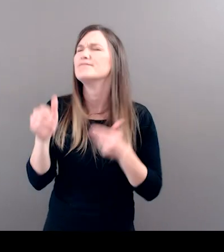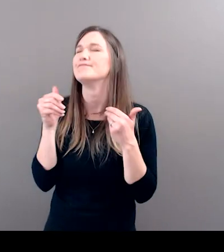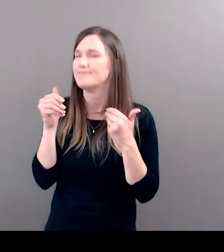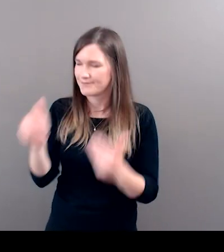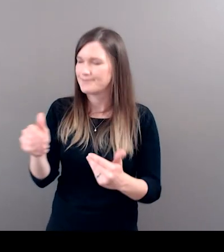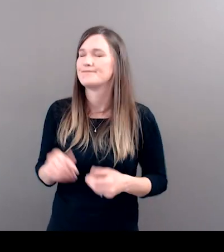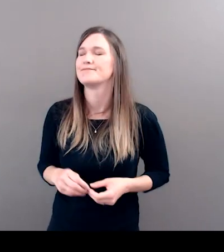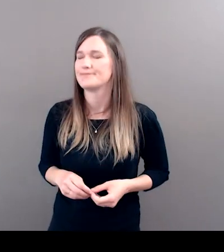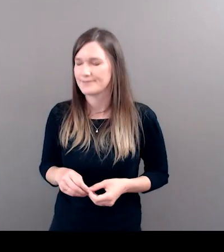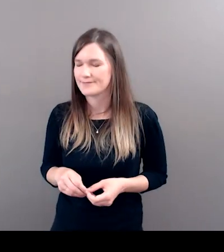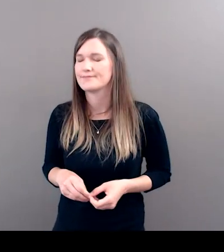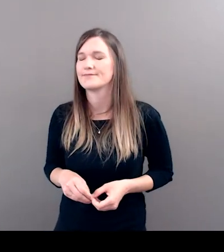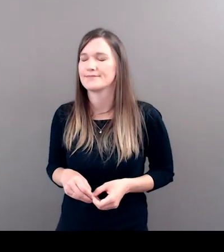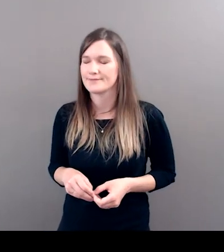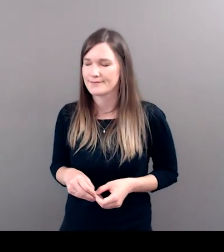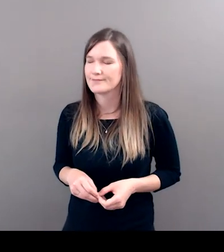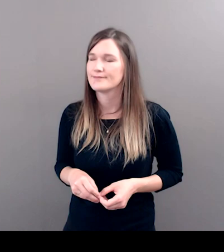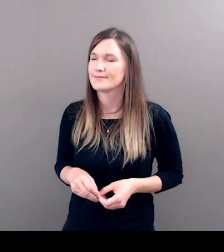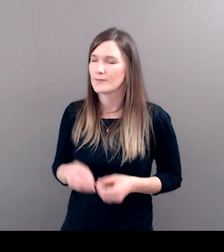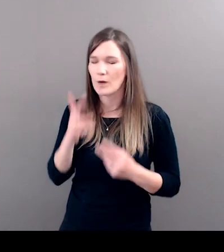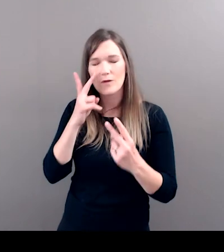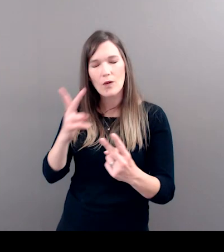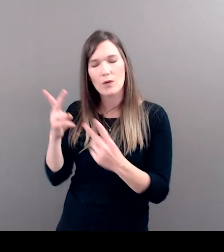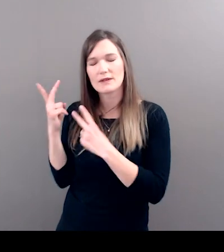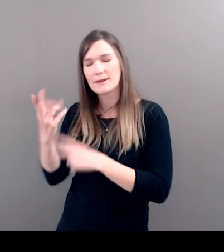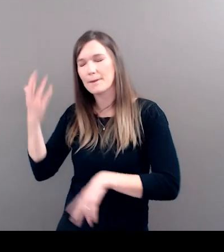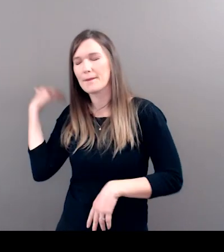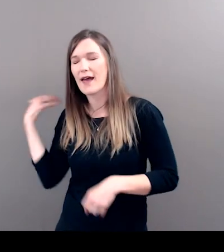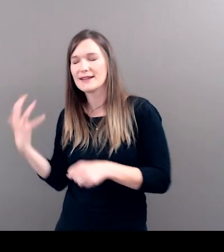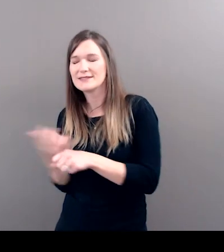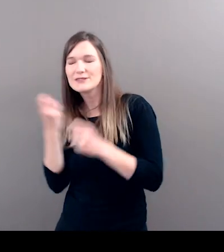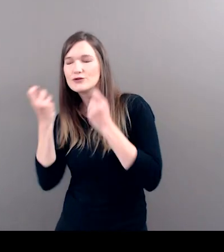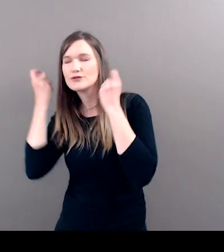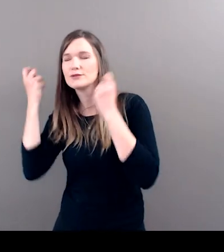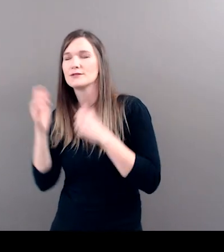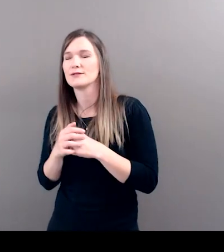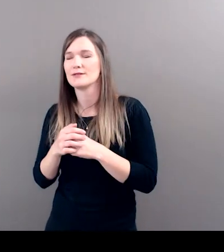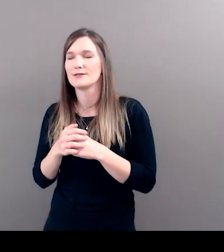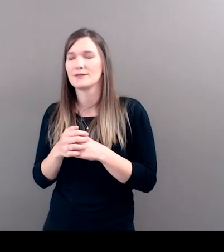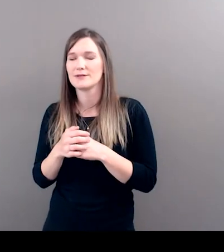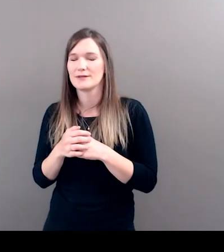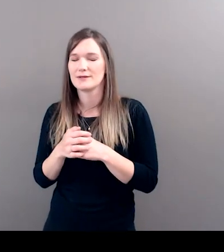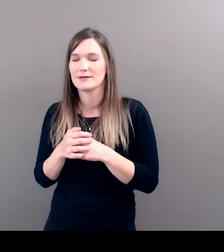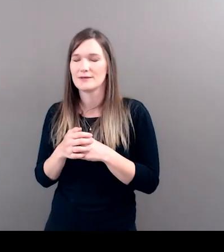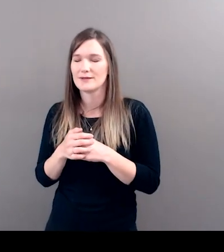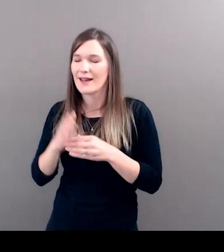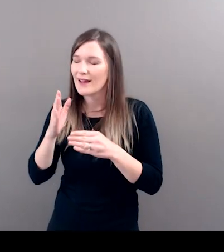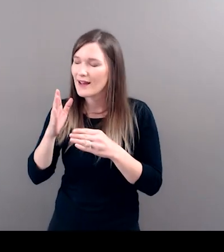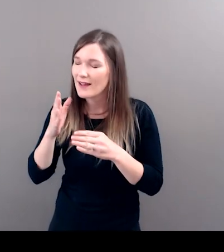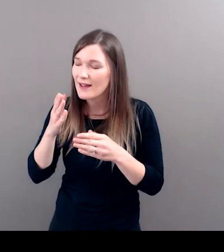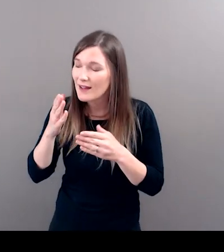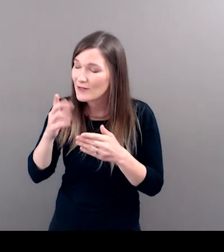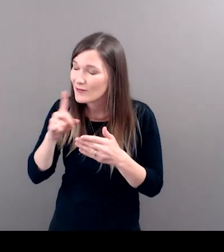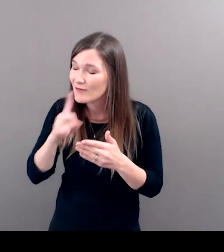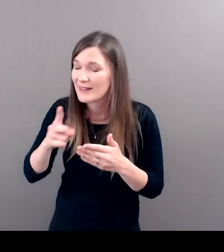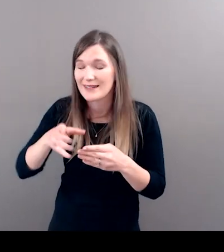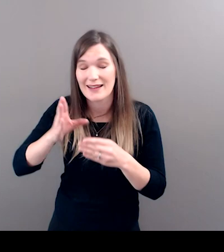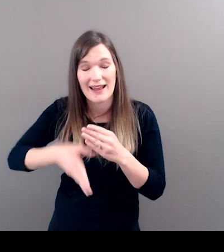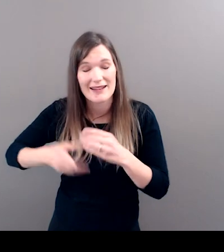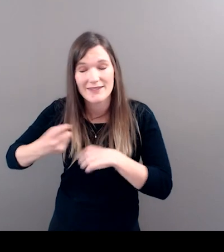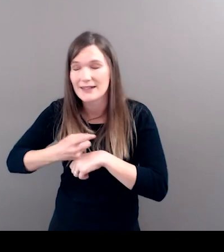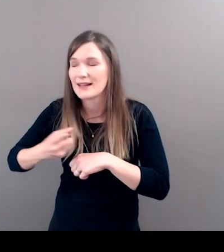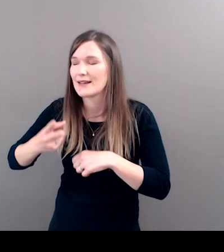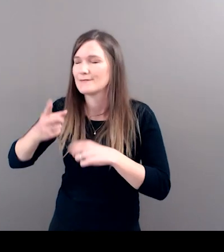We need to focus on the past victories in our life. And at the end of the day, give you the glory. If you would like to give your burden to